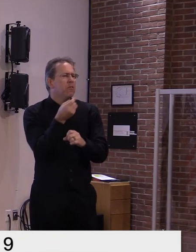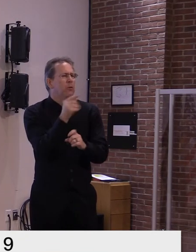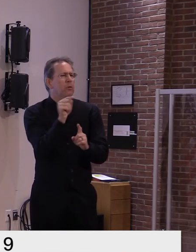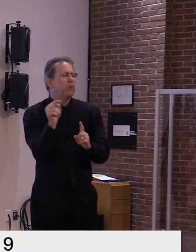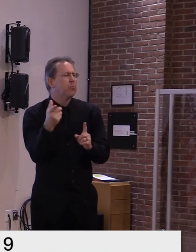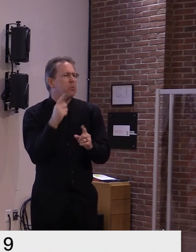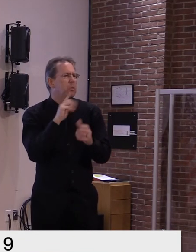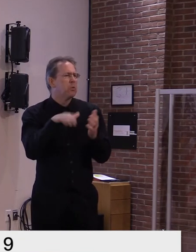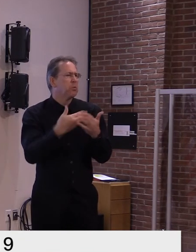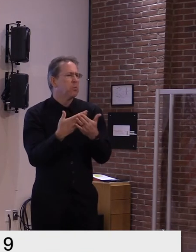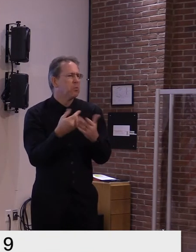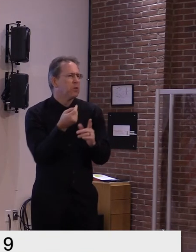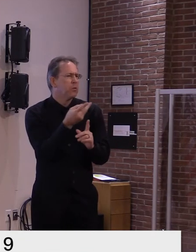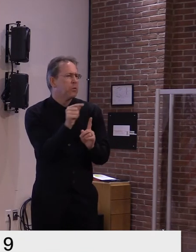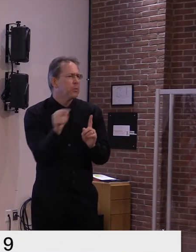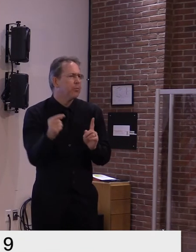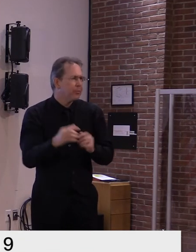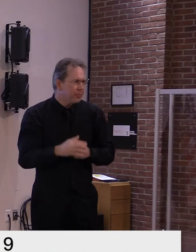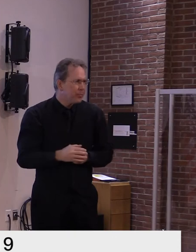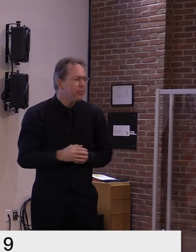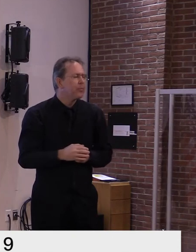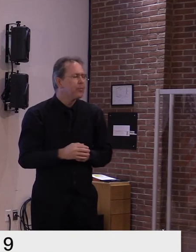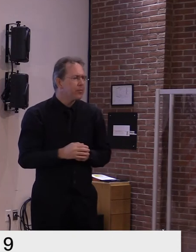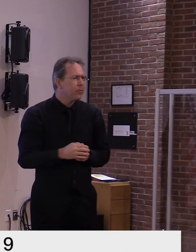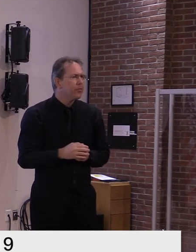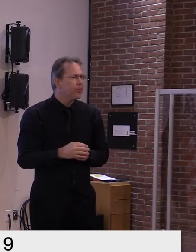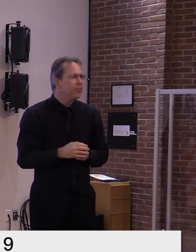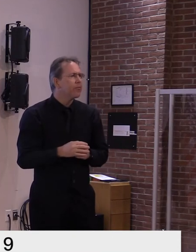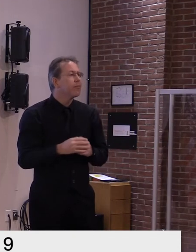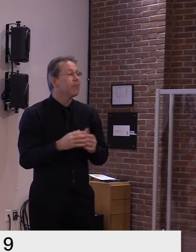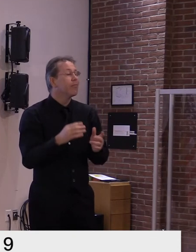it's predominantly a lot less